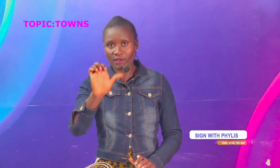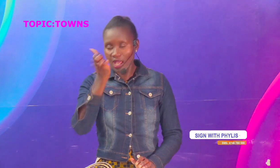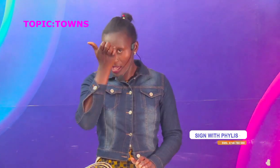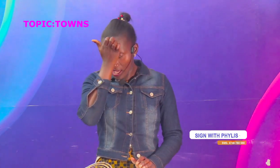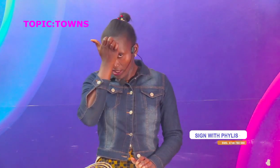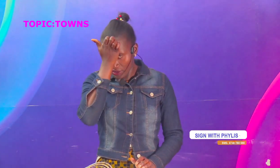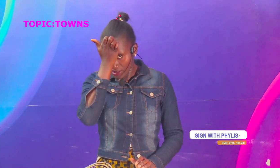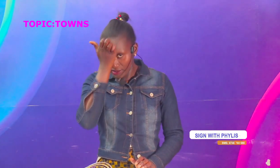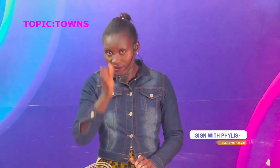Eldoret.